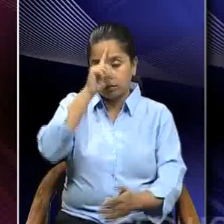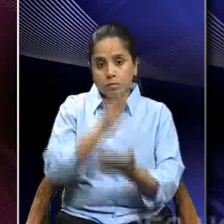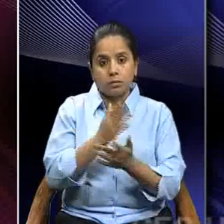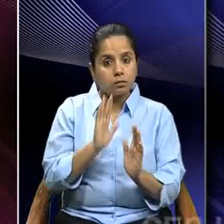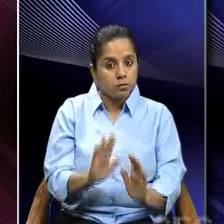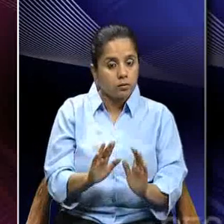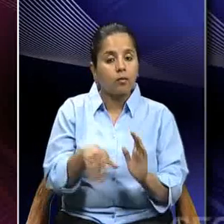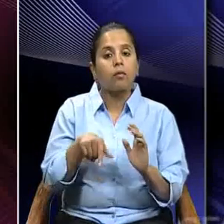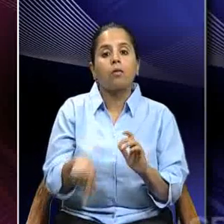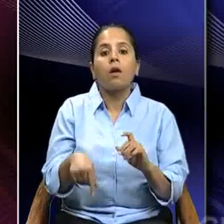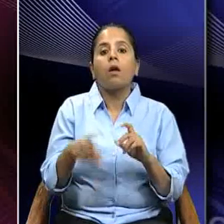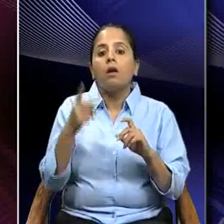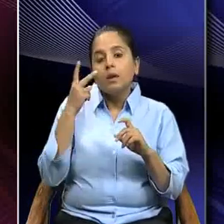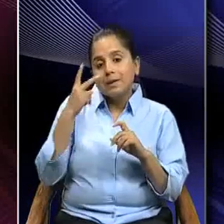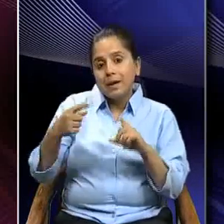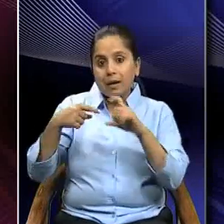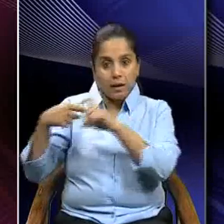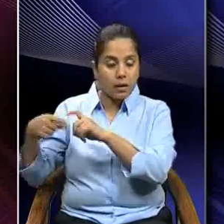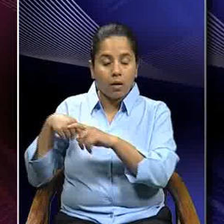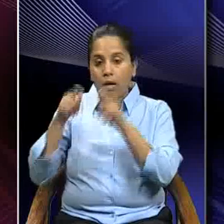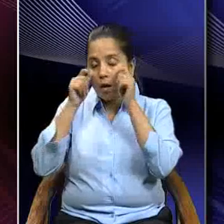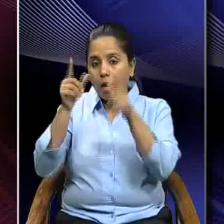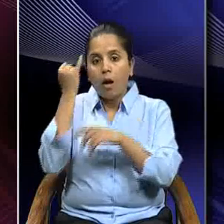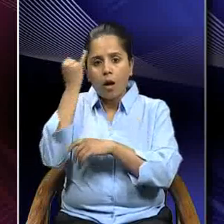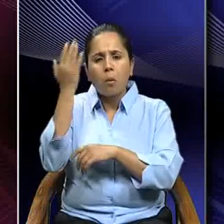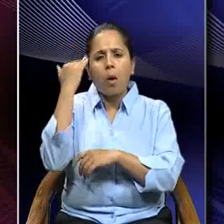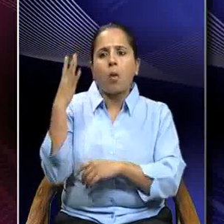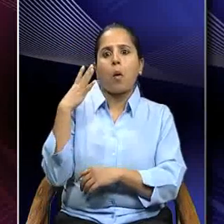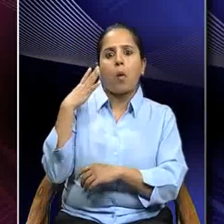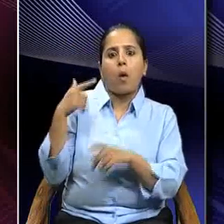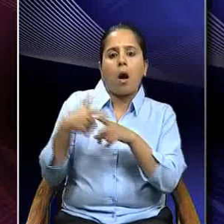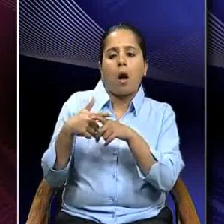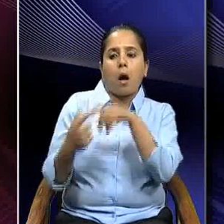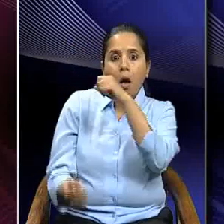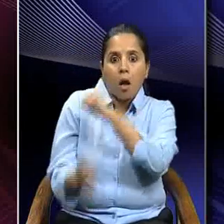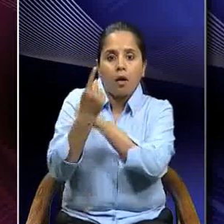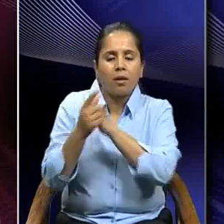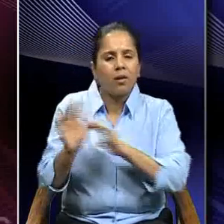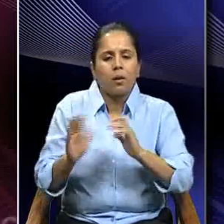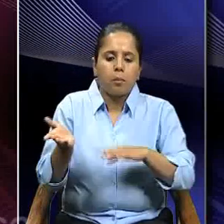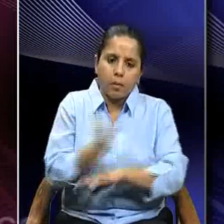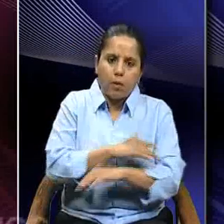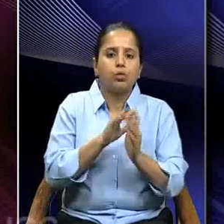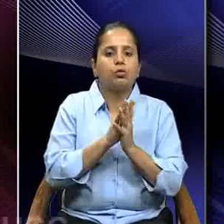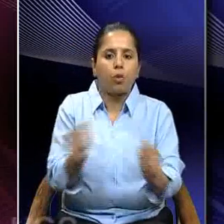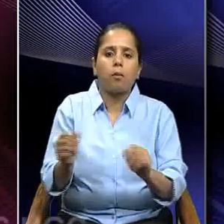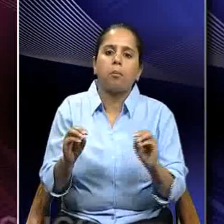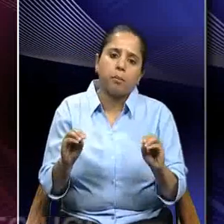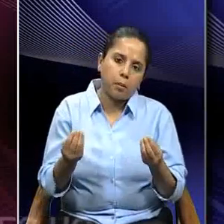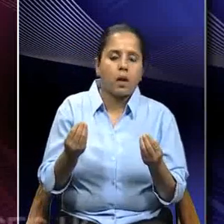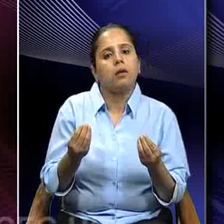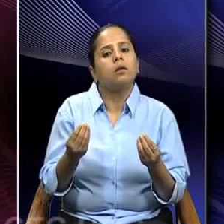Eastern Awakening idea that why to wait for conflict to arise. We dissolve the conflict at the very